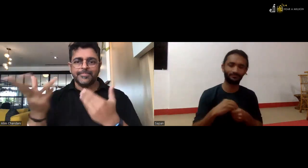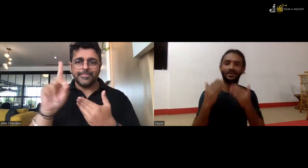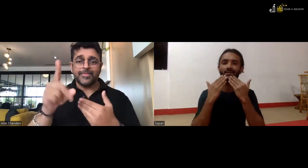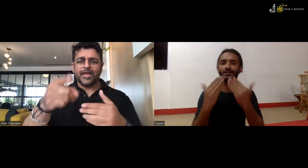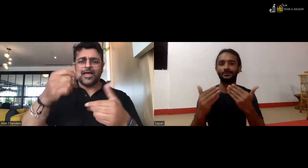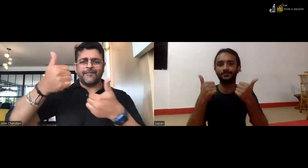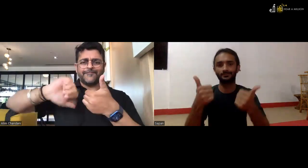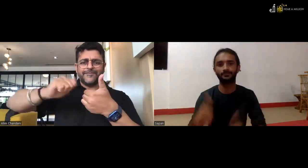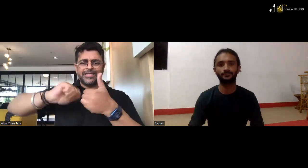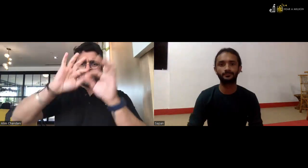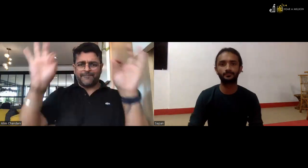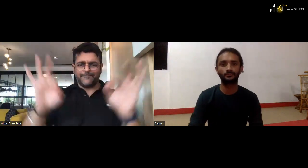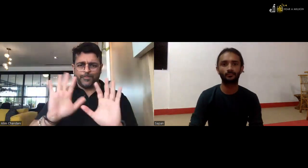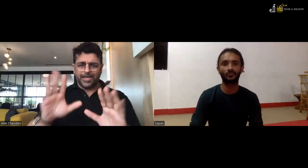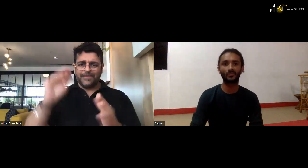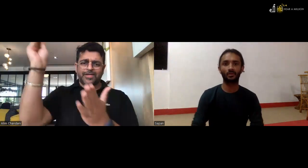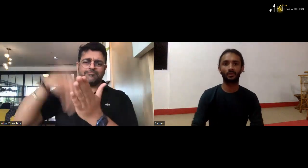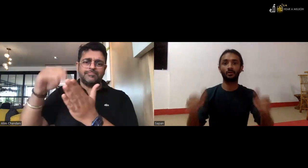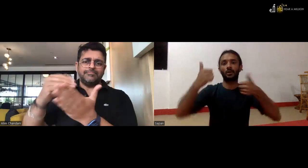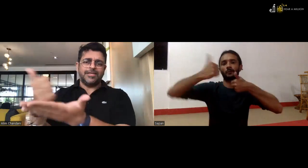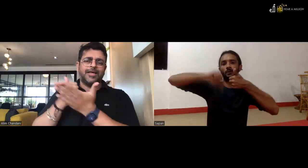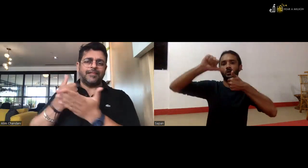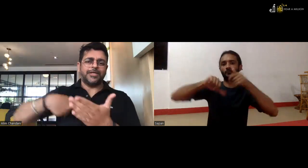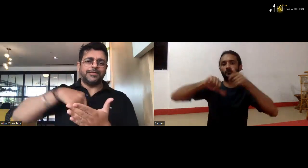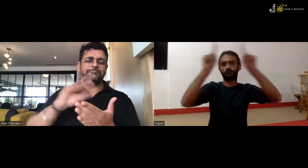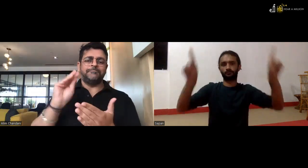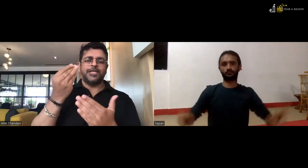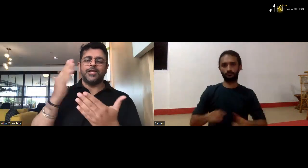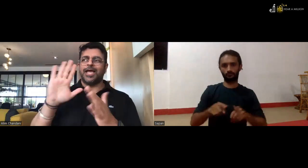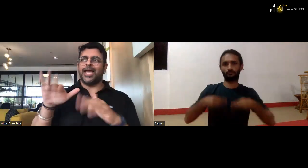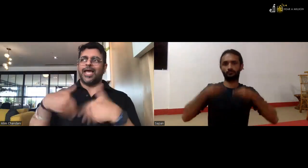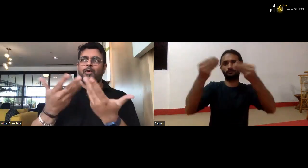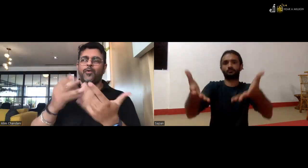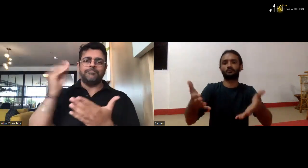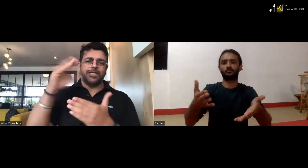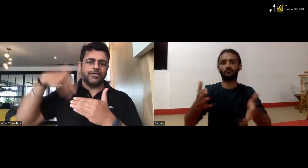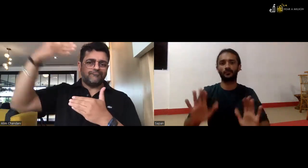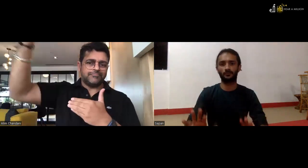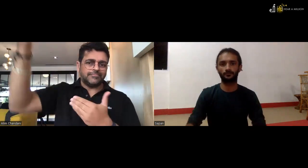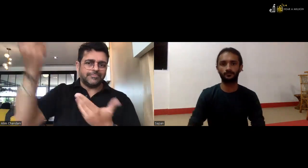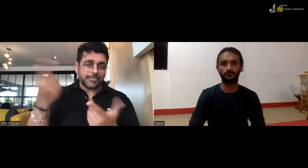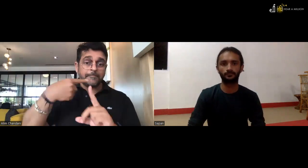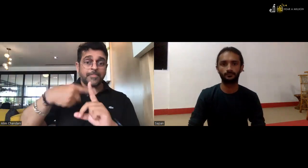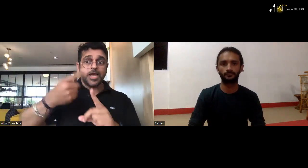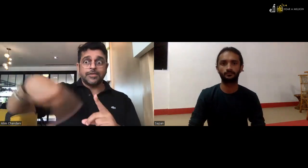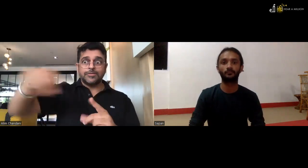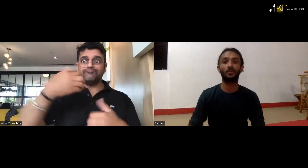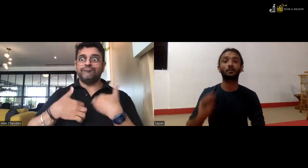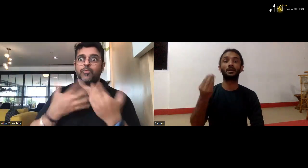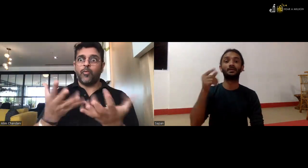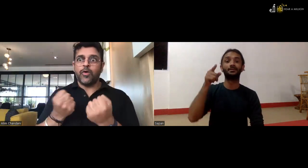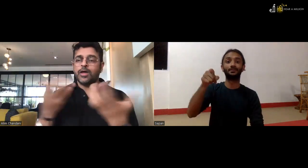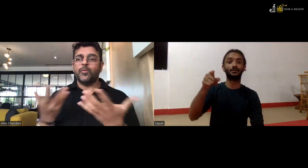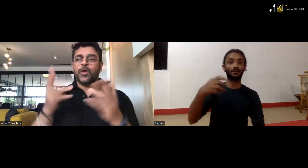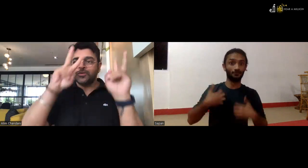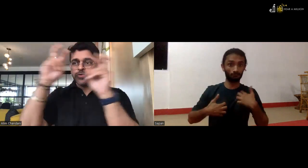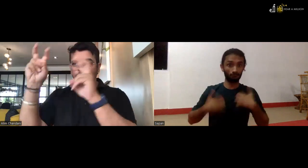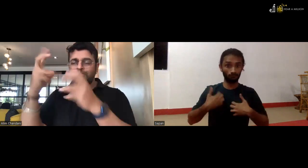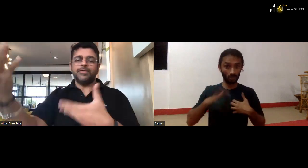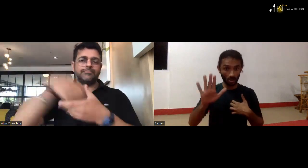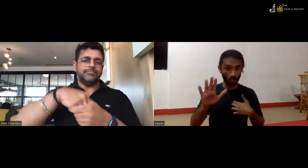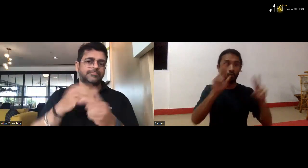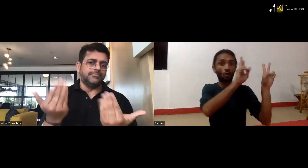So I think we need to make aware the deaf community and also the hearing community and also the audiologists, the doctors and the